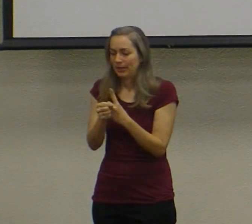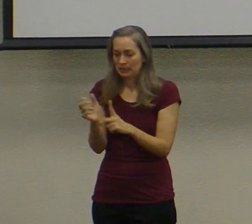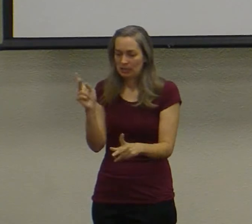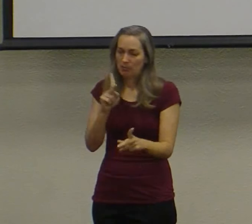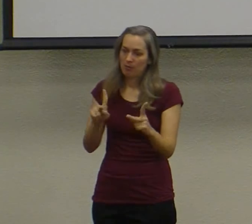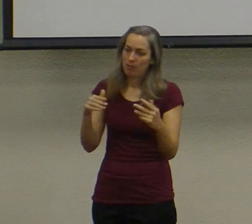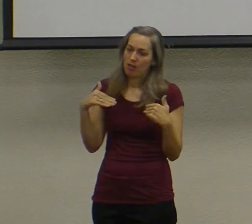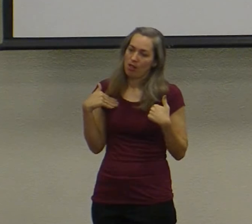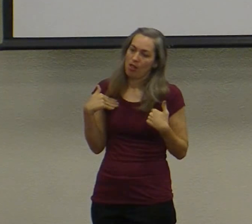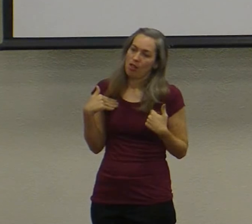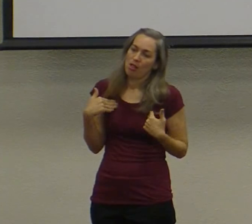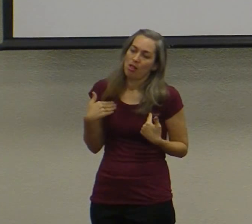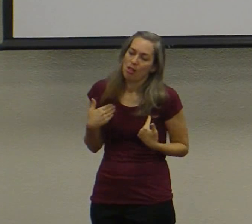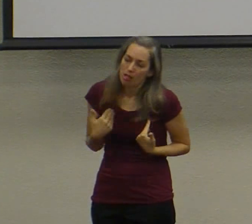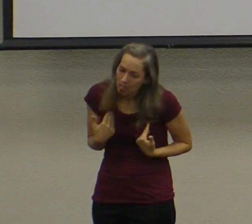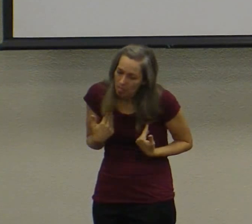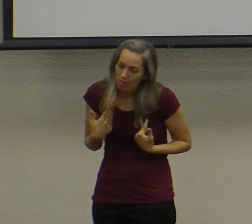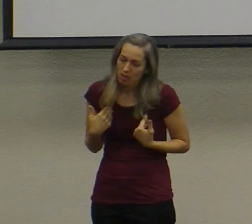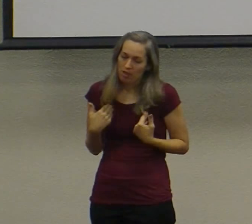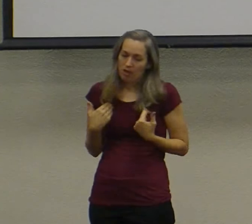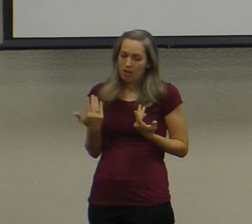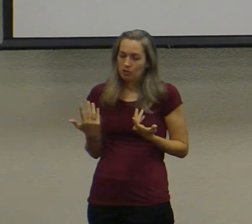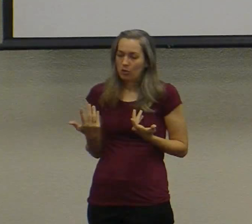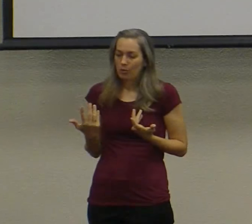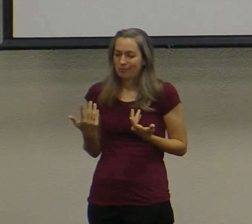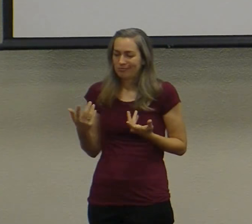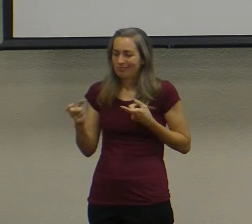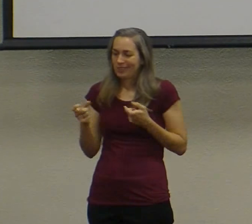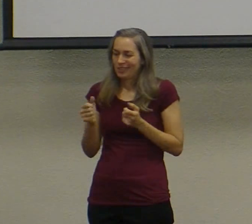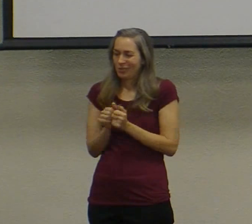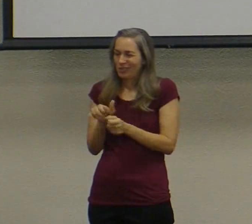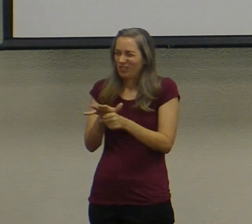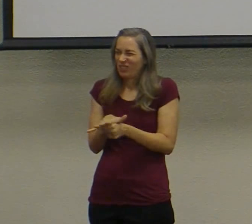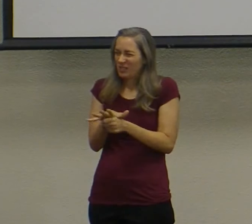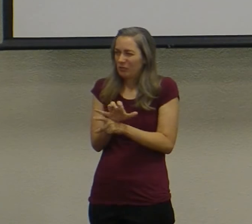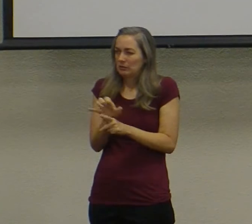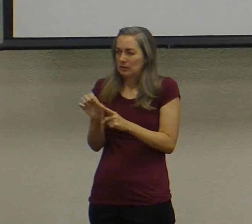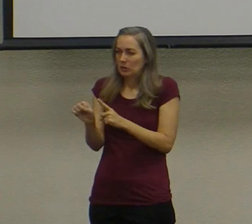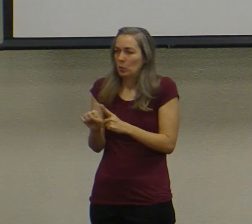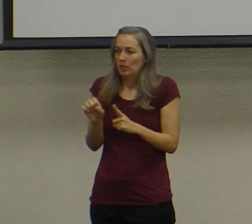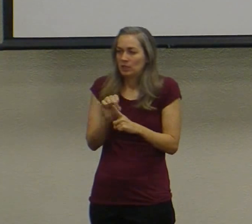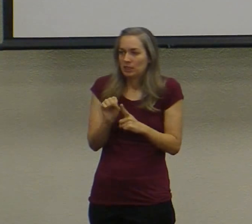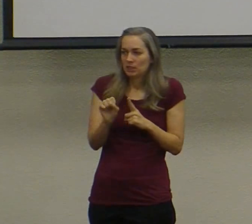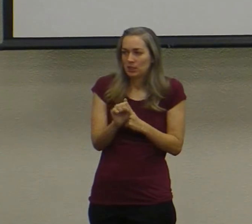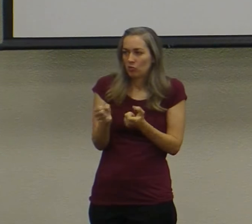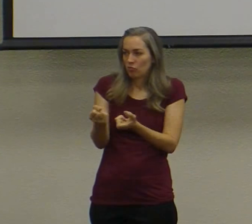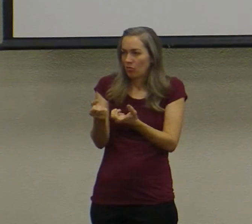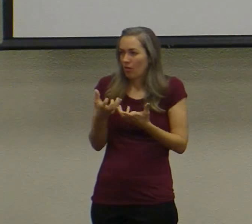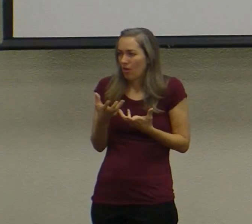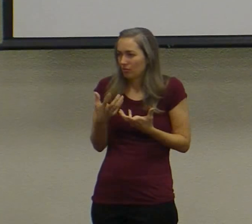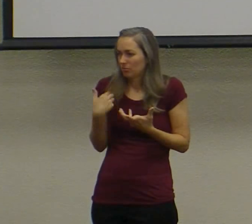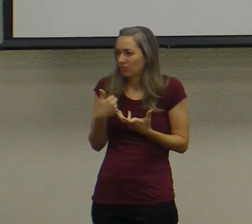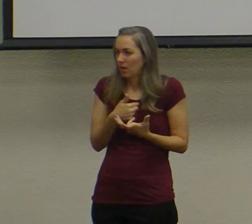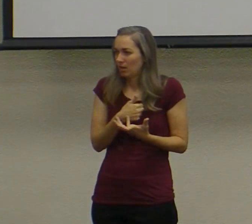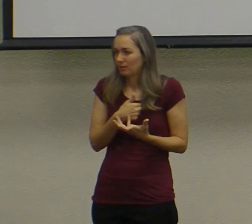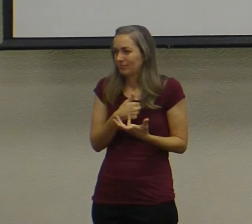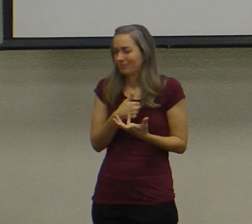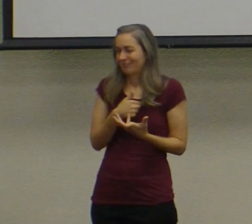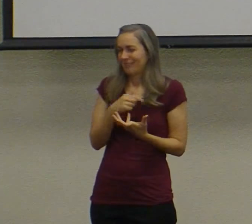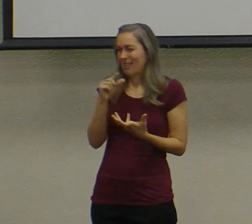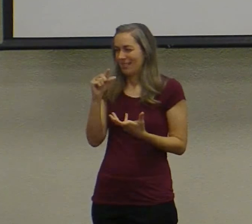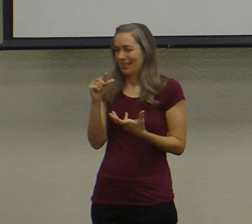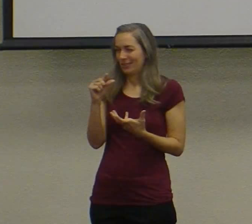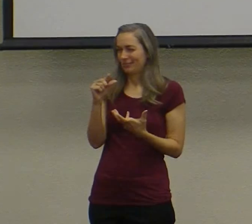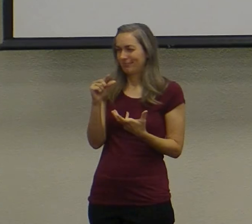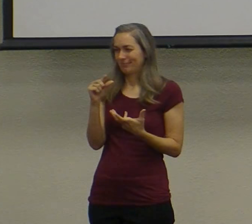uh, plagues against us. We deal with some very stressful situations which cause all of us to be on edge